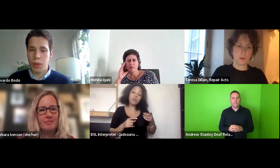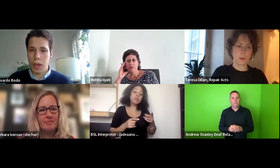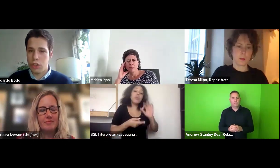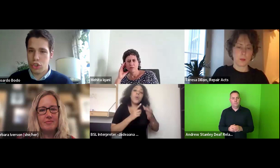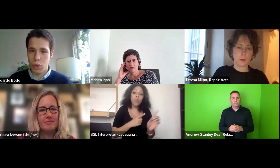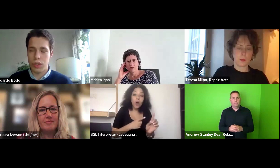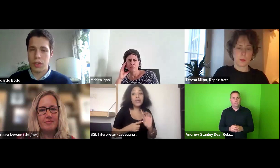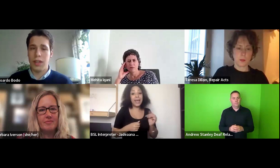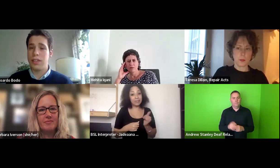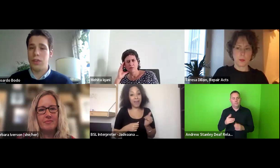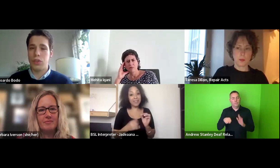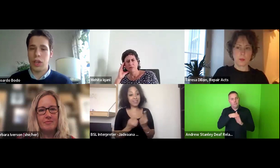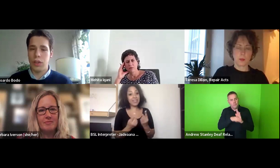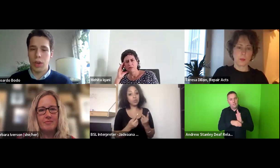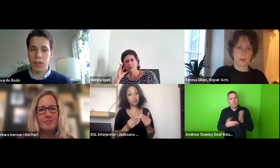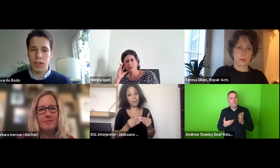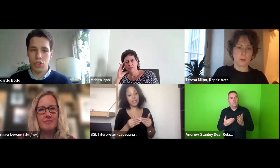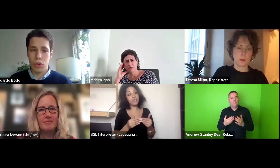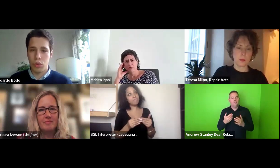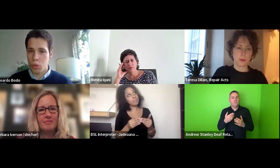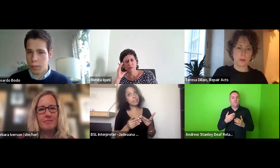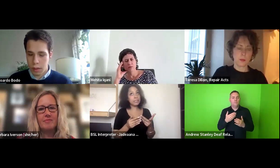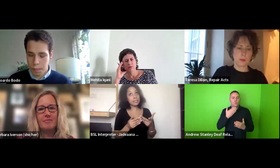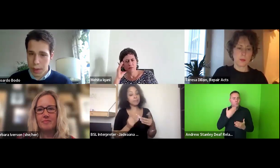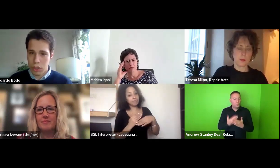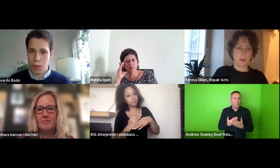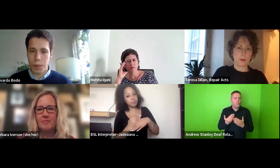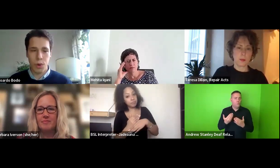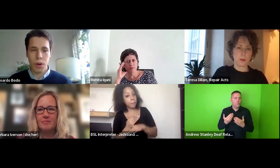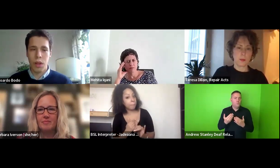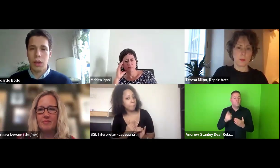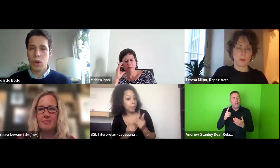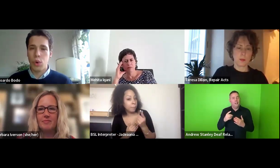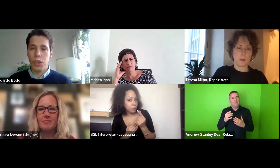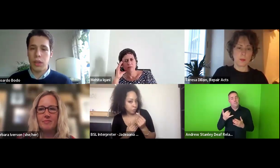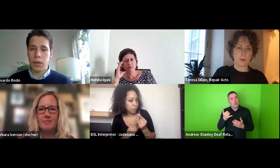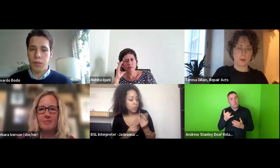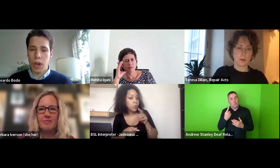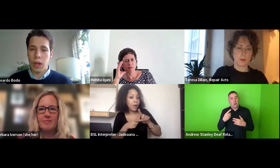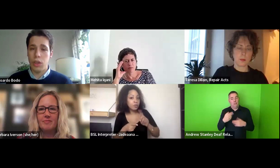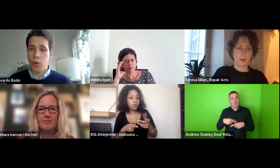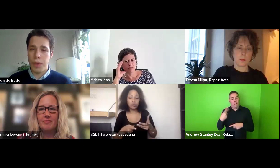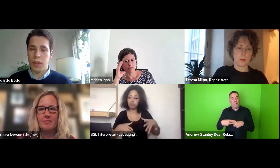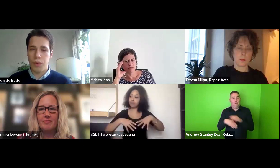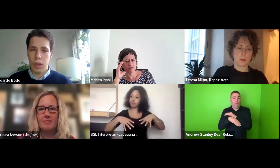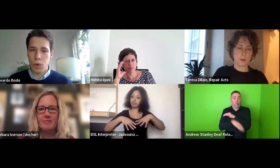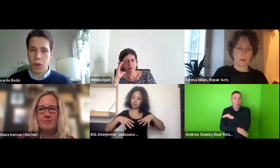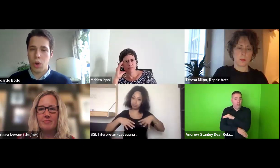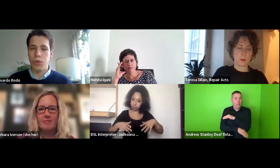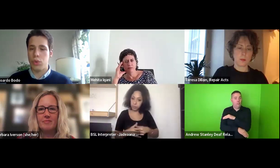together with NGOs and civil society organizations to publish a paper calling for a